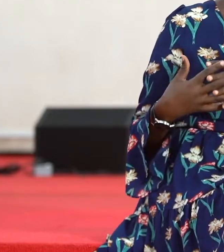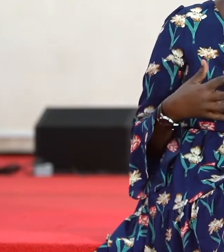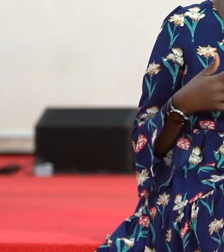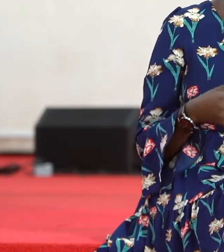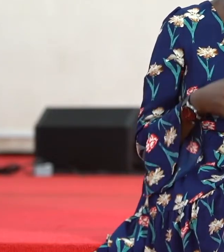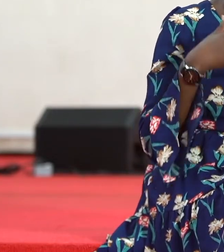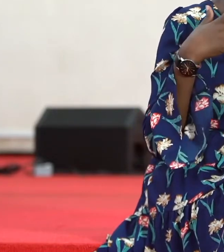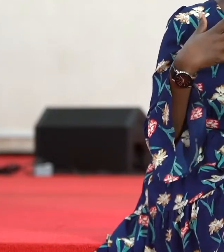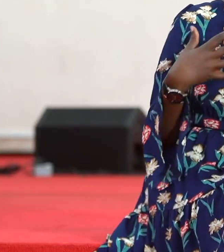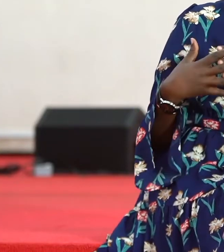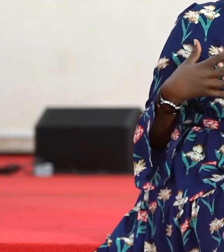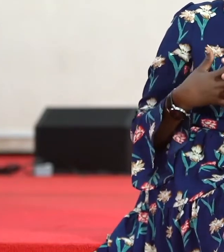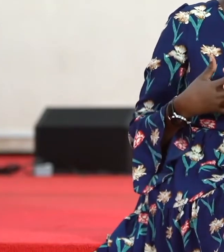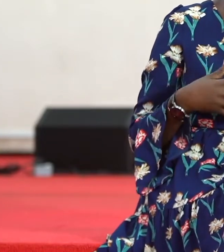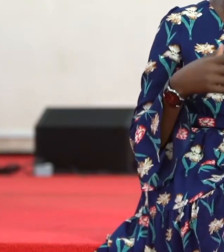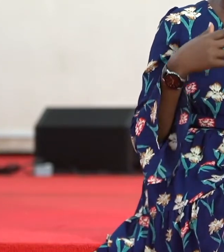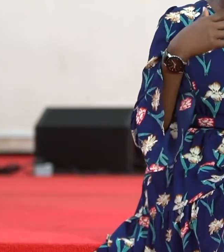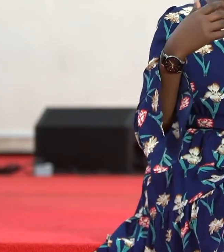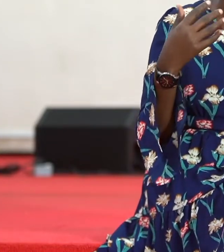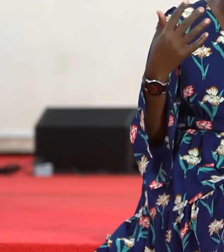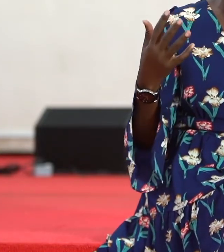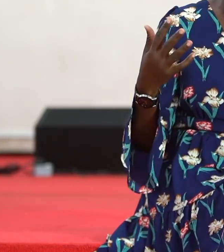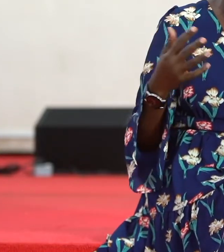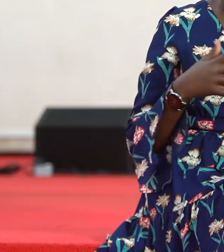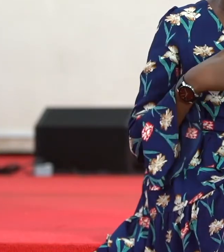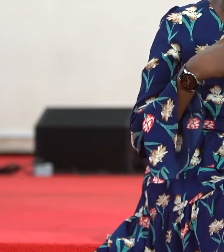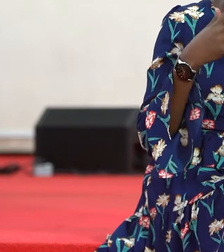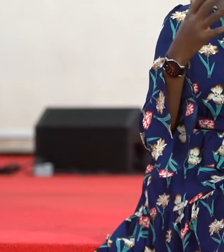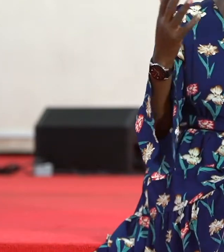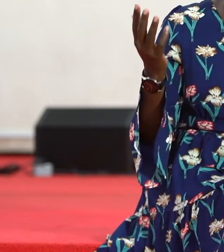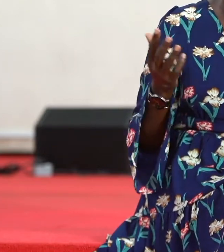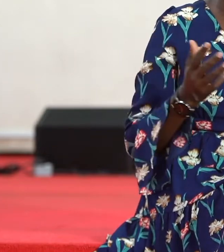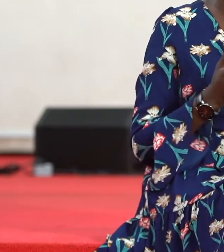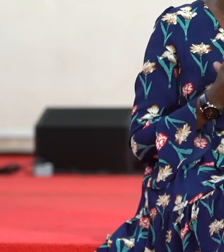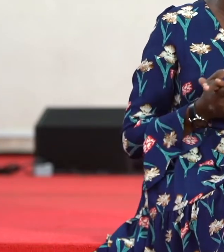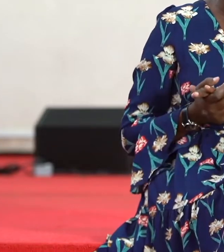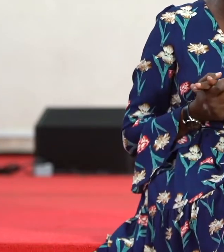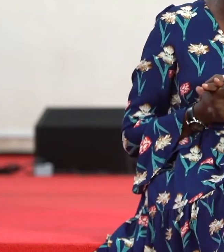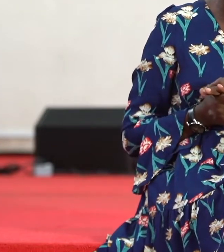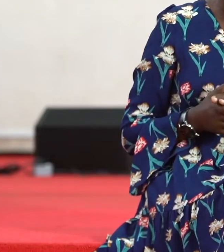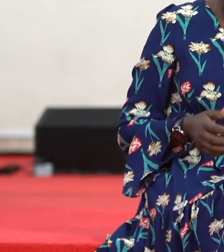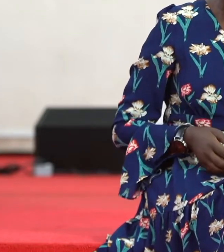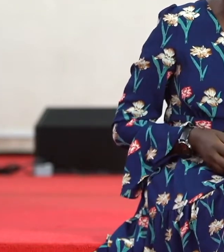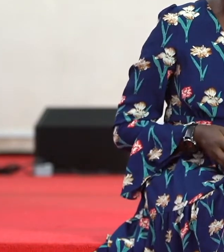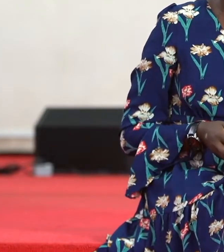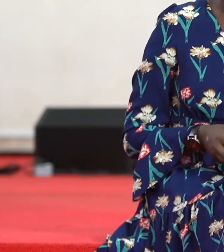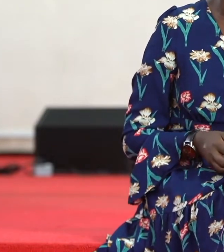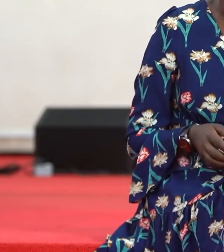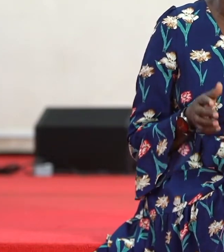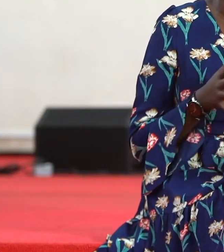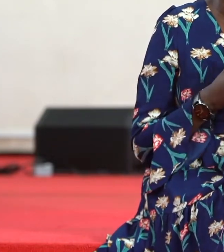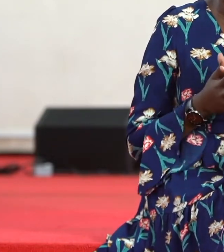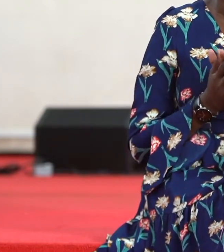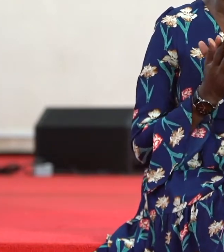other people about the incredible gifts that God gives to all who are in Christ Jesus. So, who